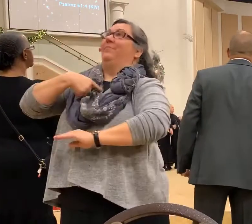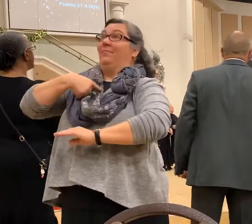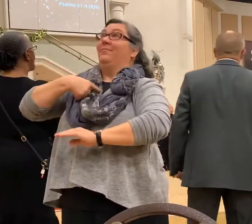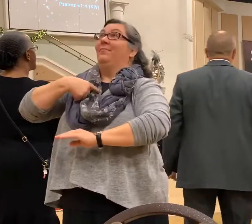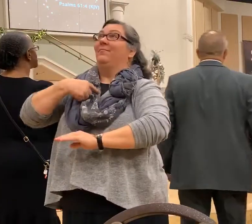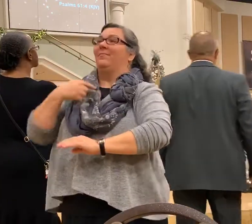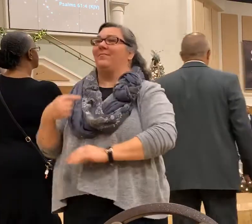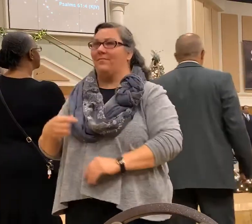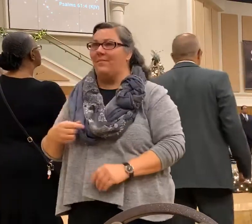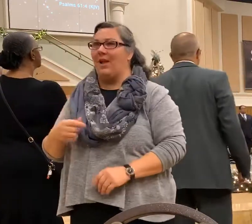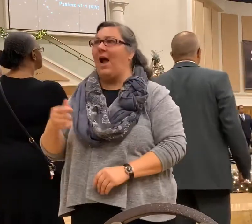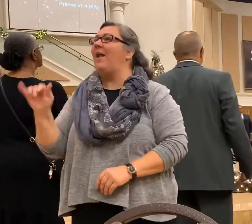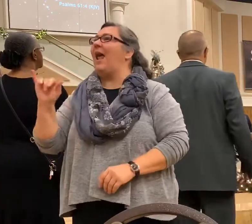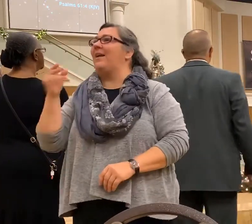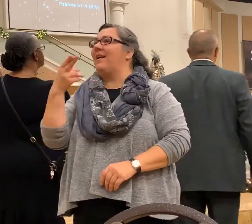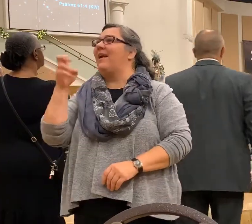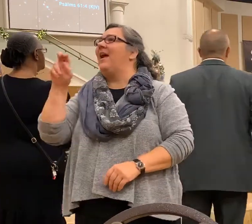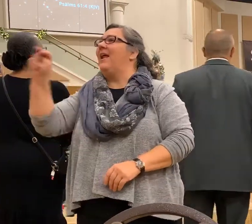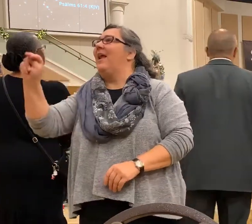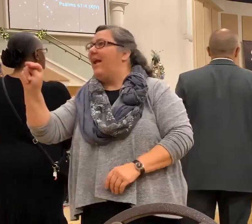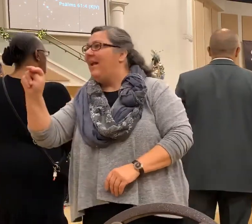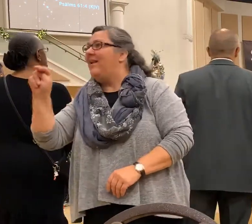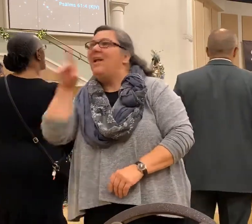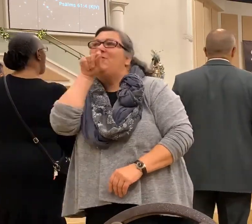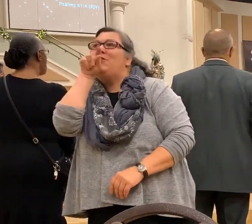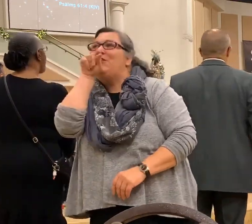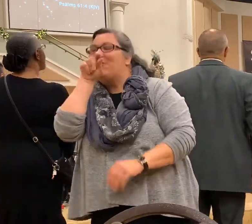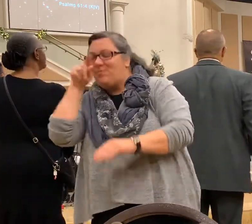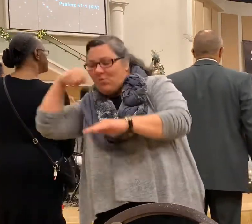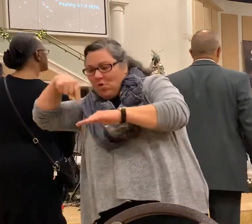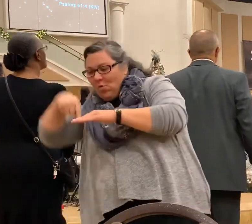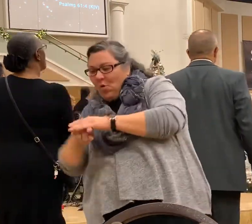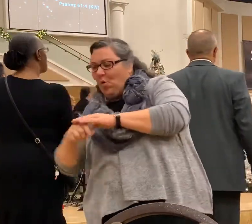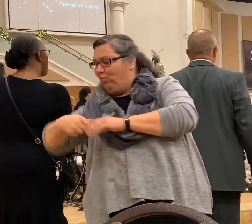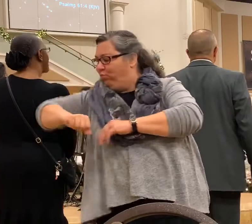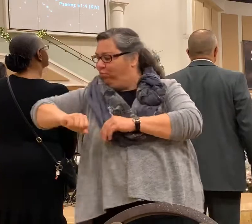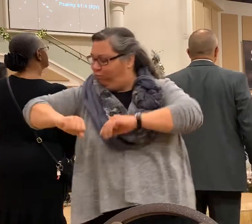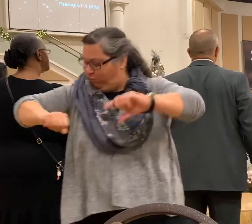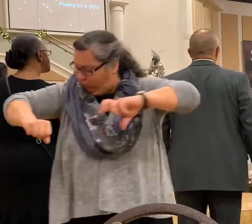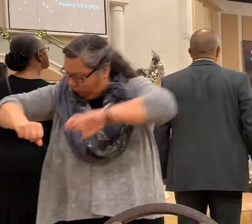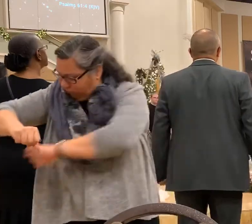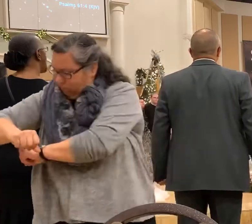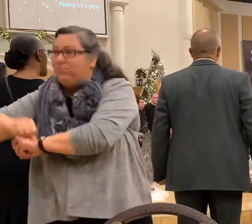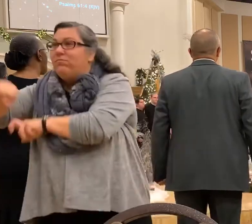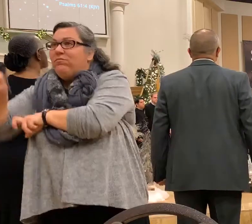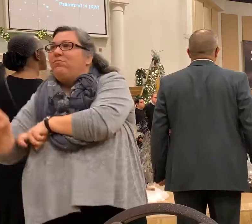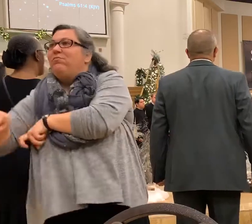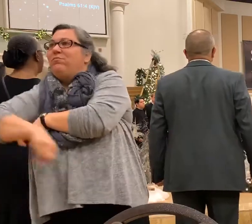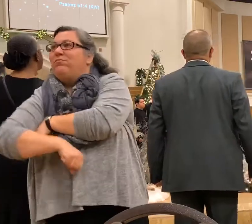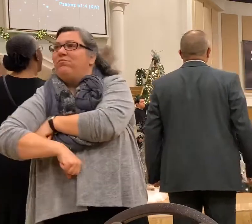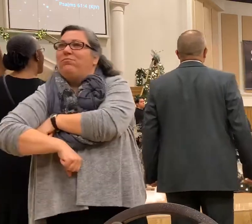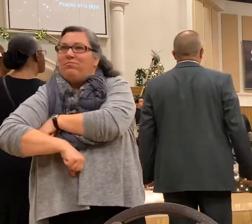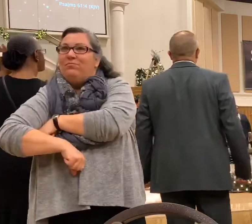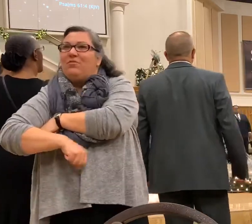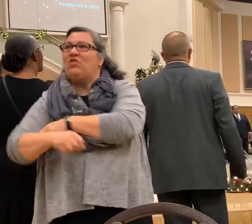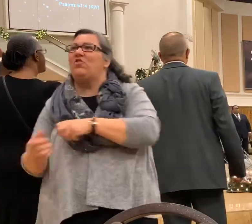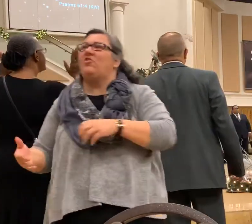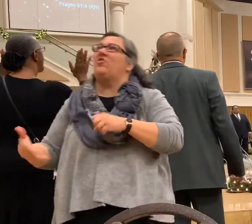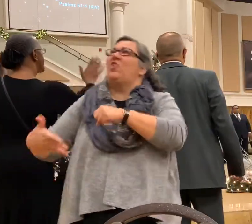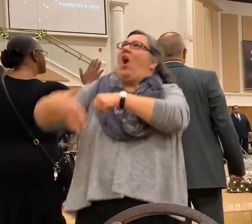Cover me with your feathers. Just overshadow